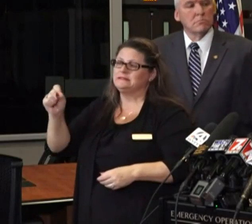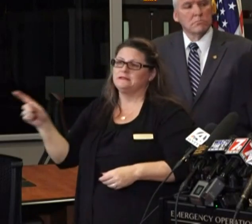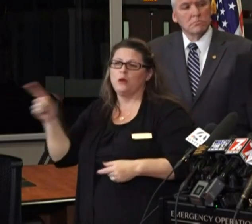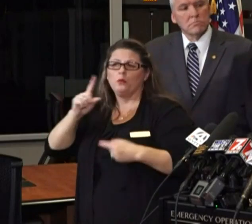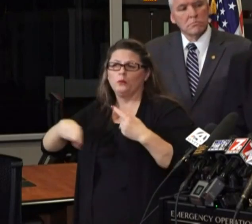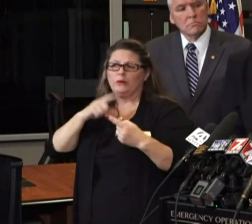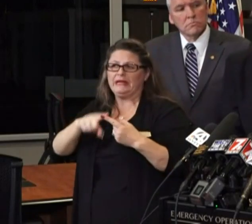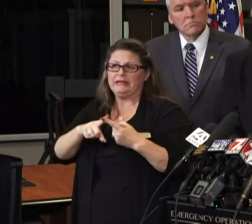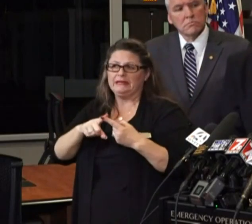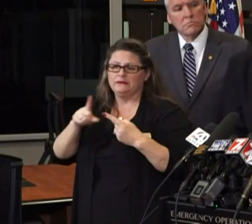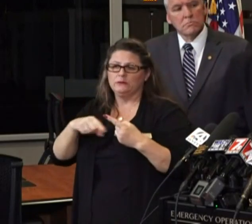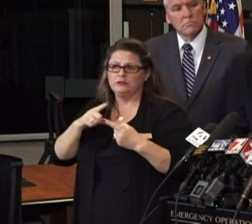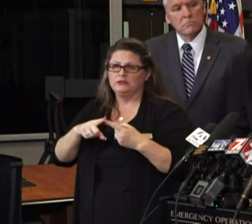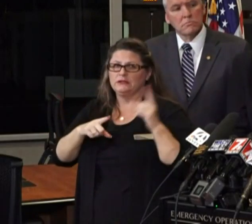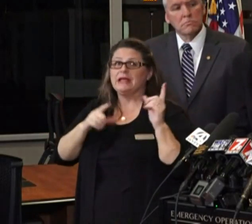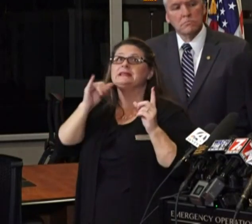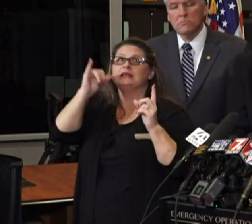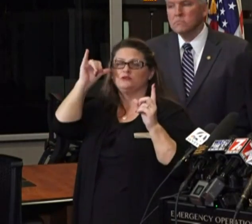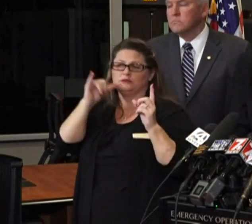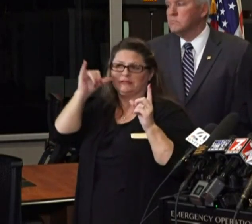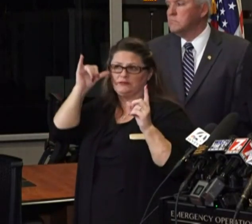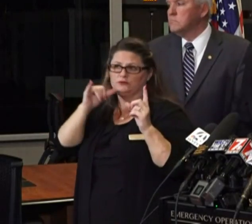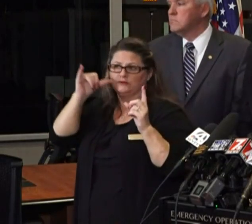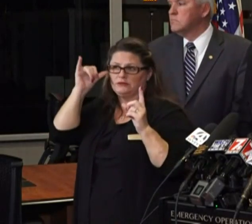transferred? She was transferred yesterday.